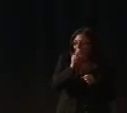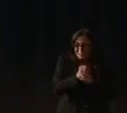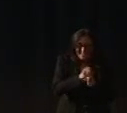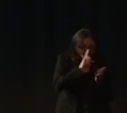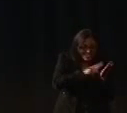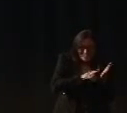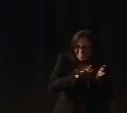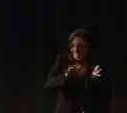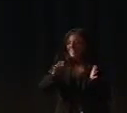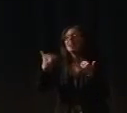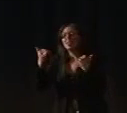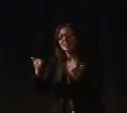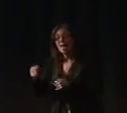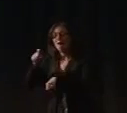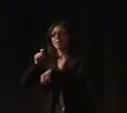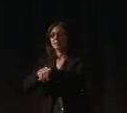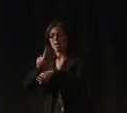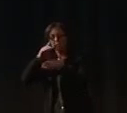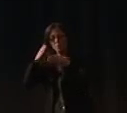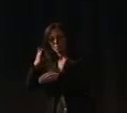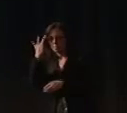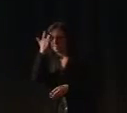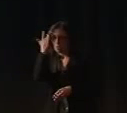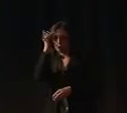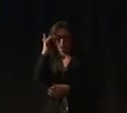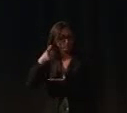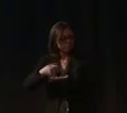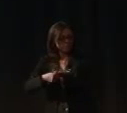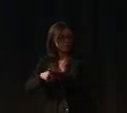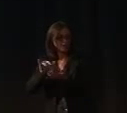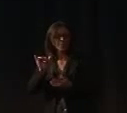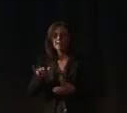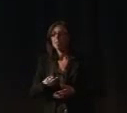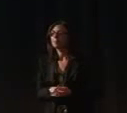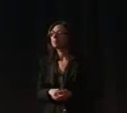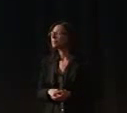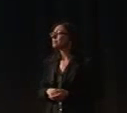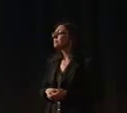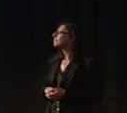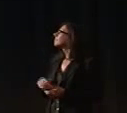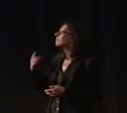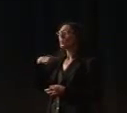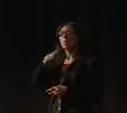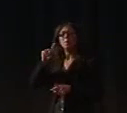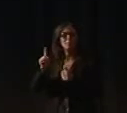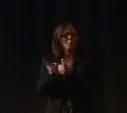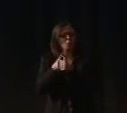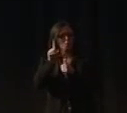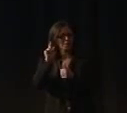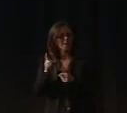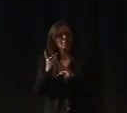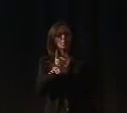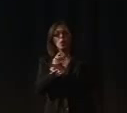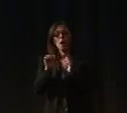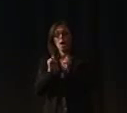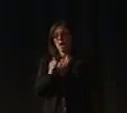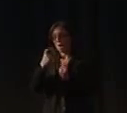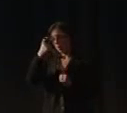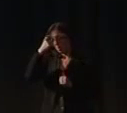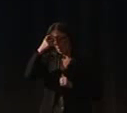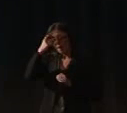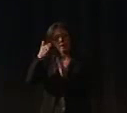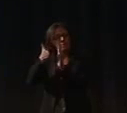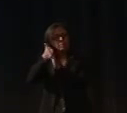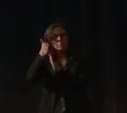to begin figuring out how brains, especially human brains, compute. This is really trying to understand the nature of ourselves,